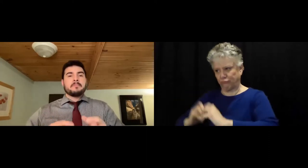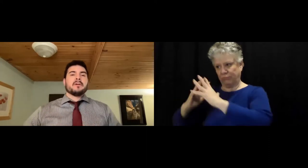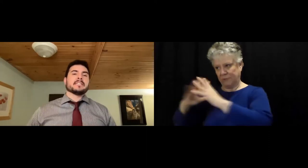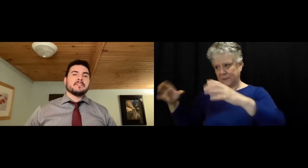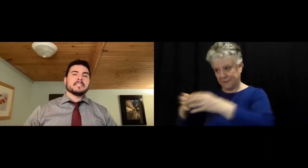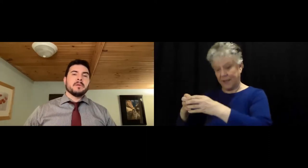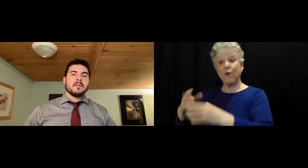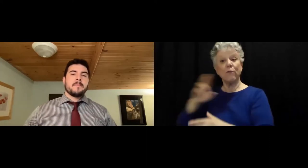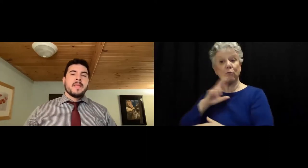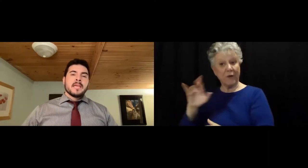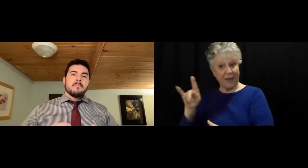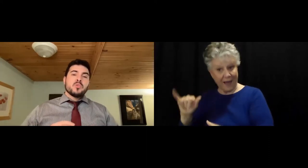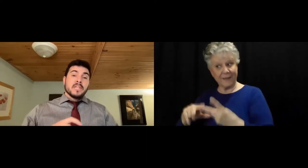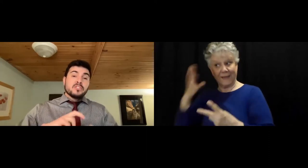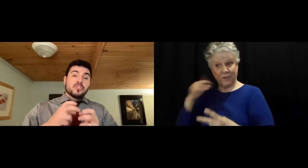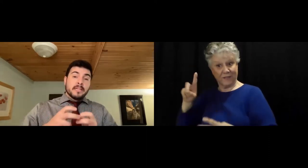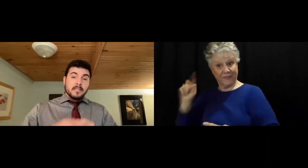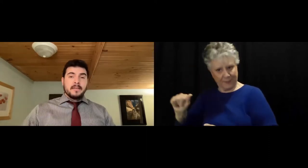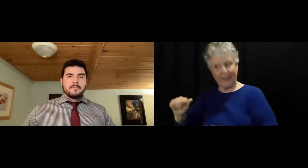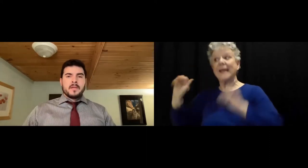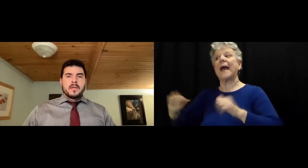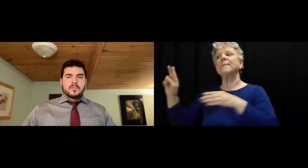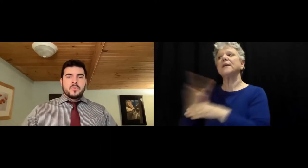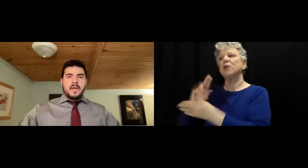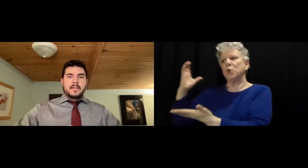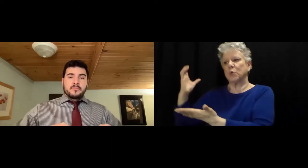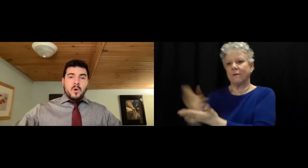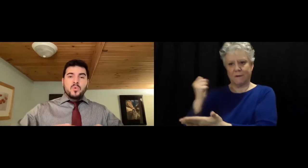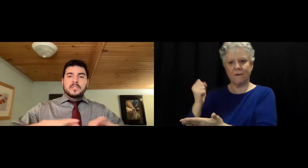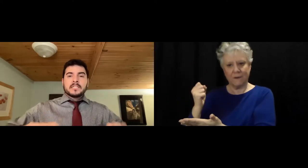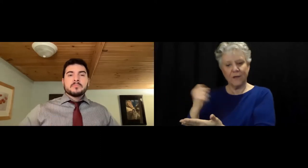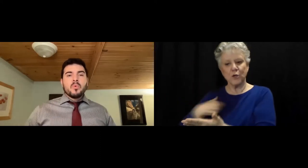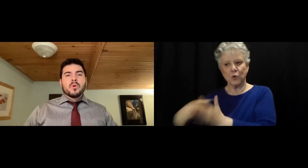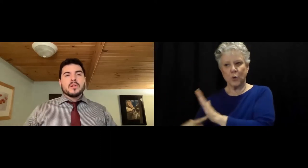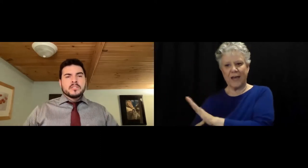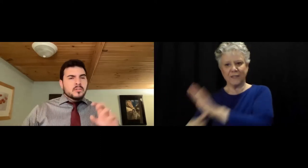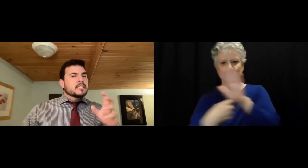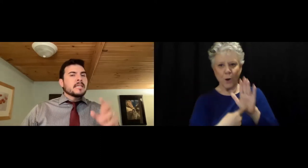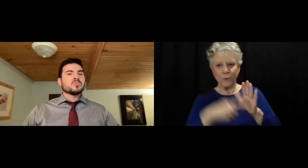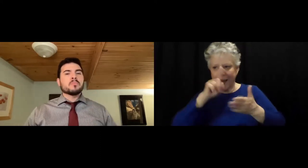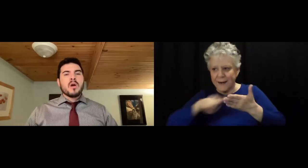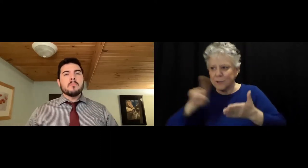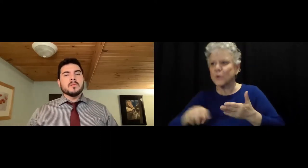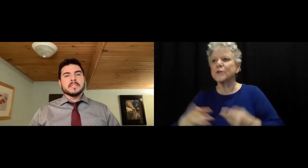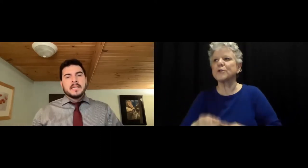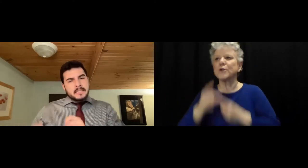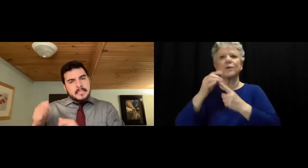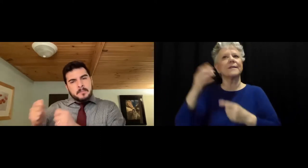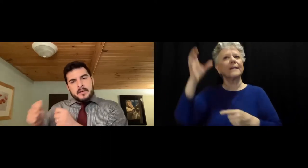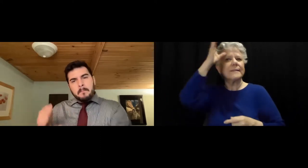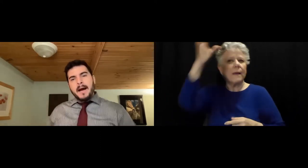and experience of disability can be used instrumentally to expose and explore certain conceptual problems